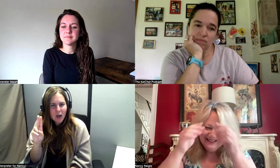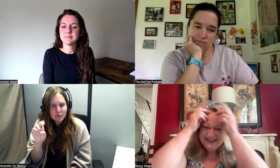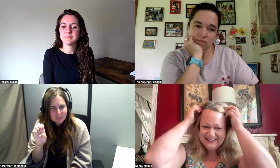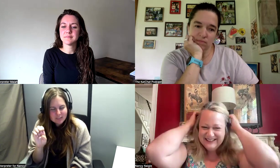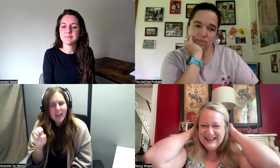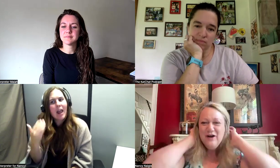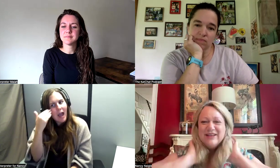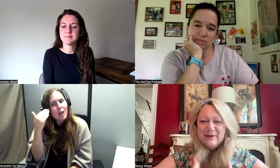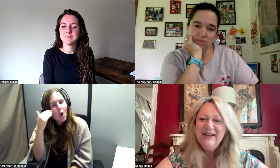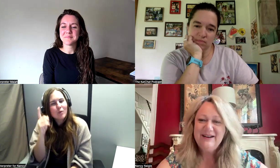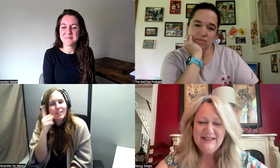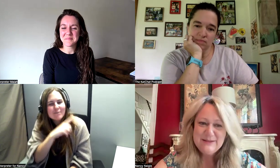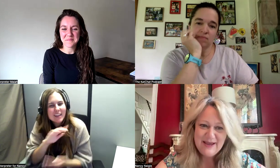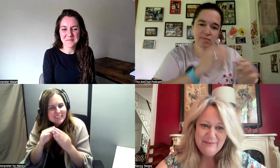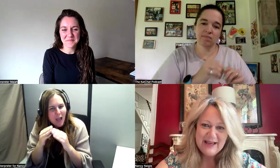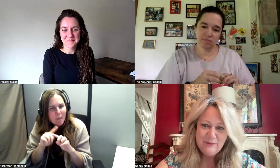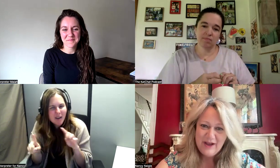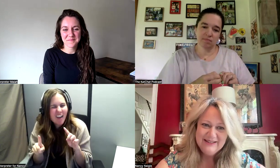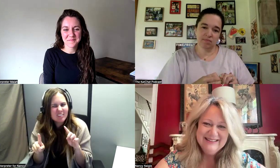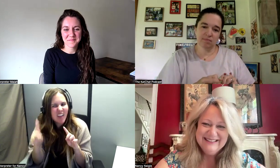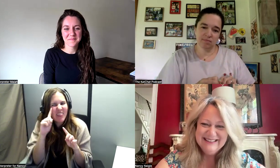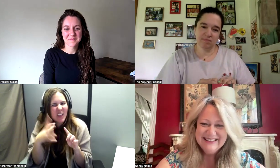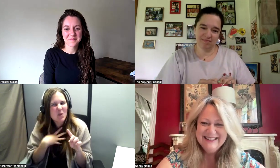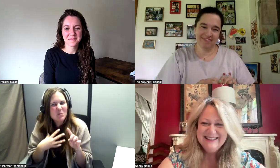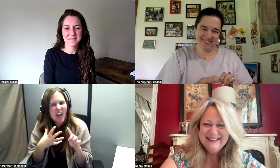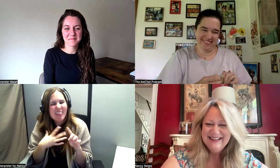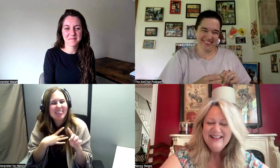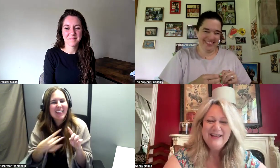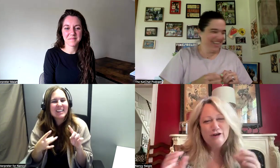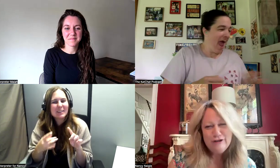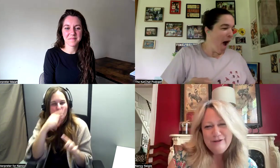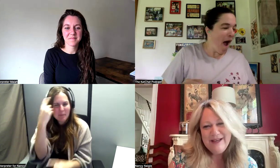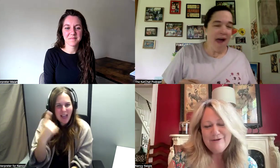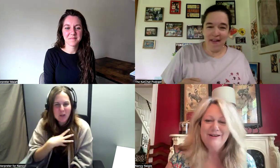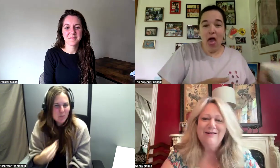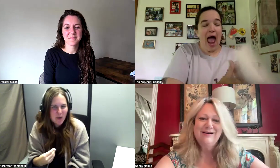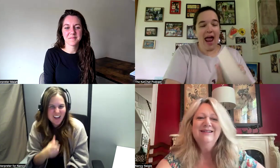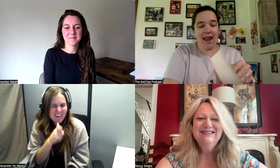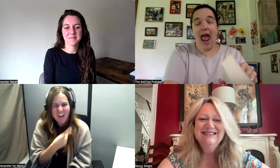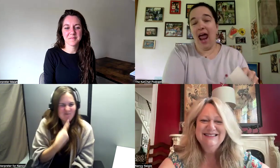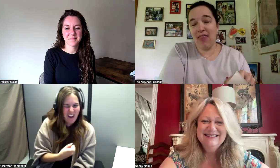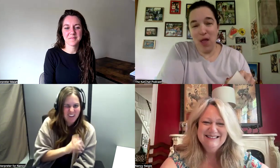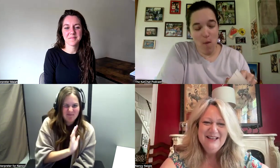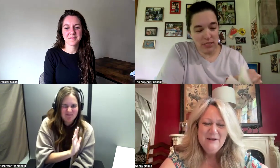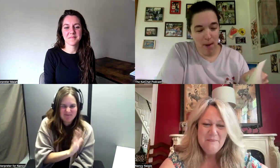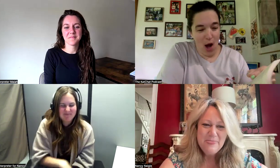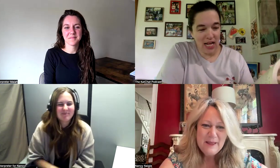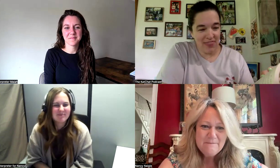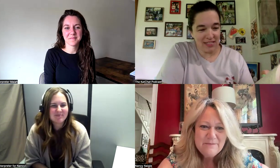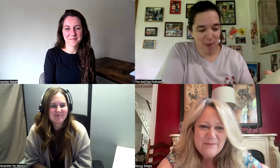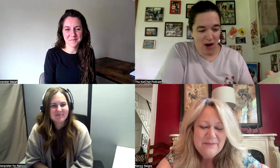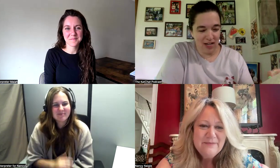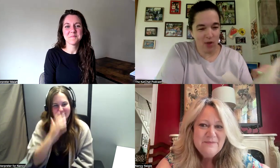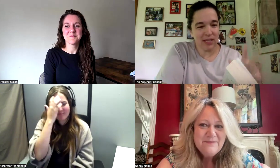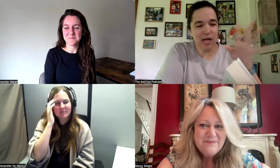but we gotta at least make it black and white. Like it could be in North Carolina. And there was a part